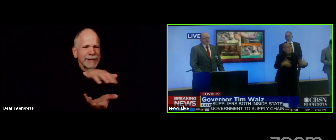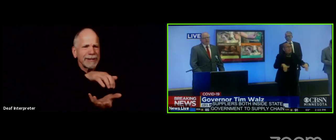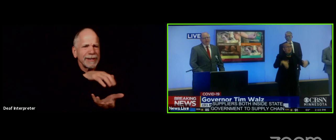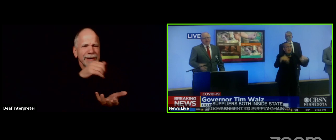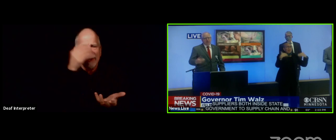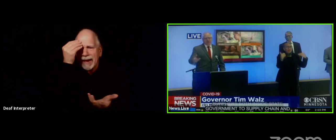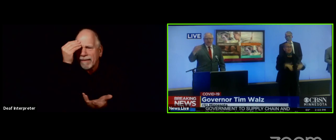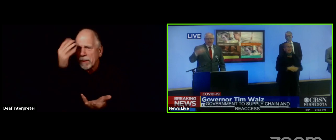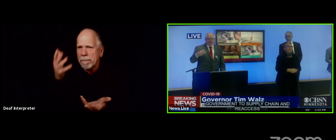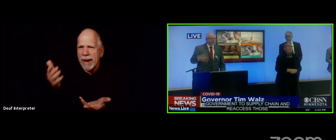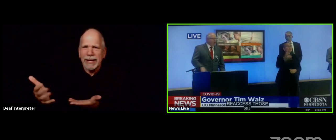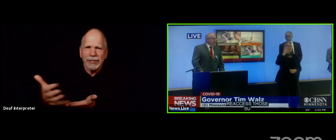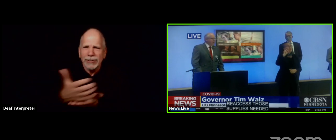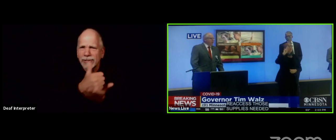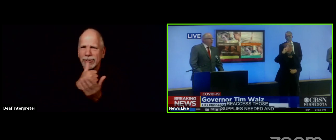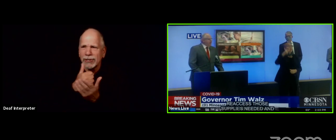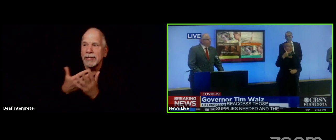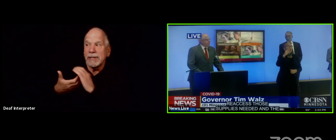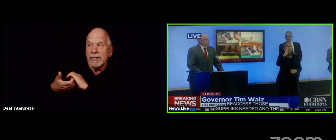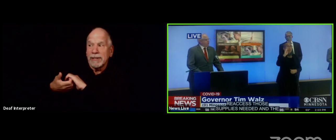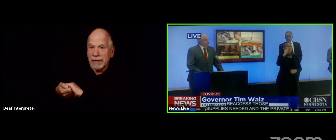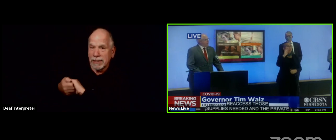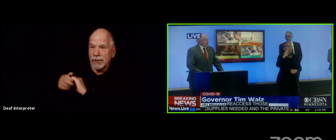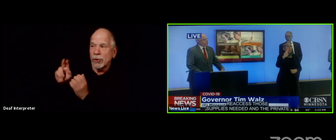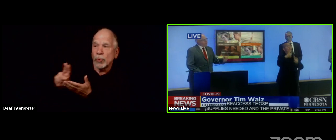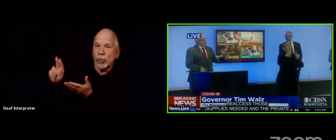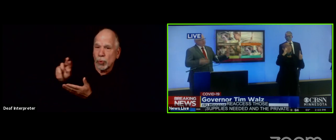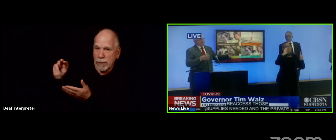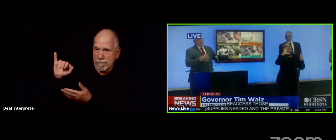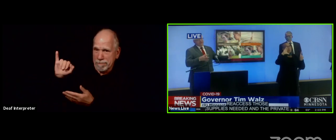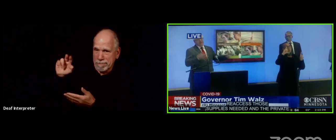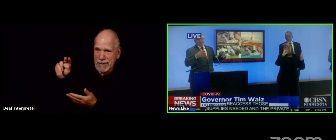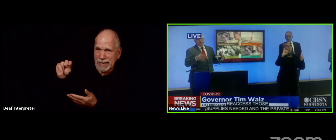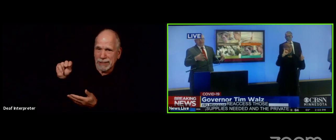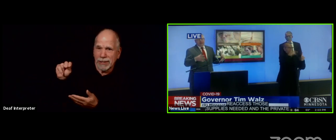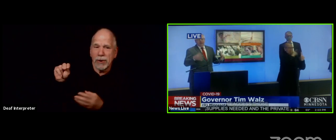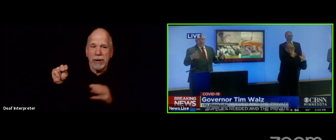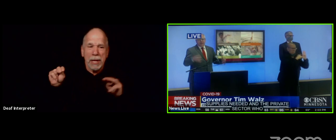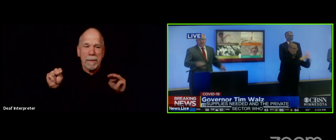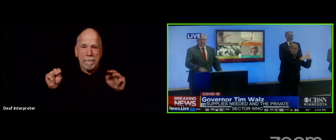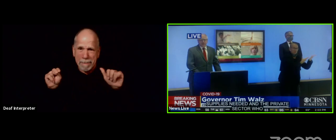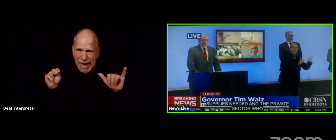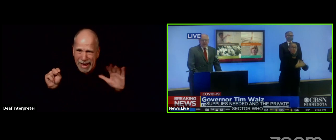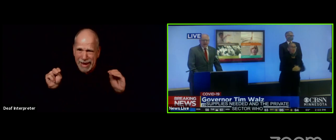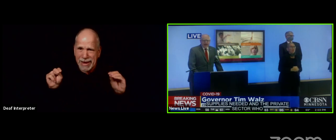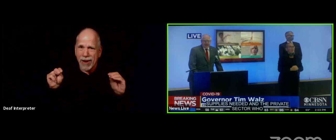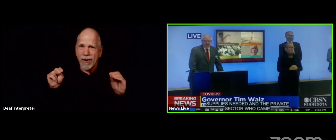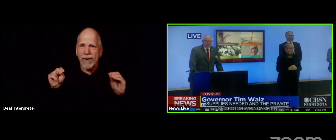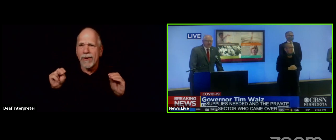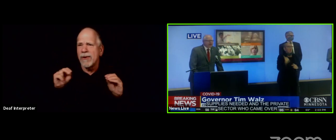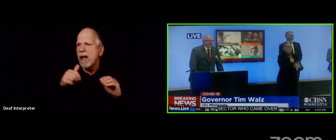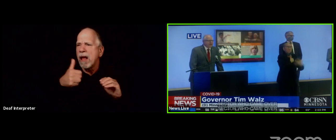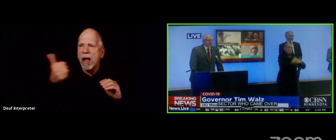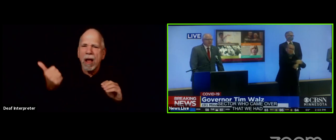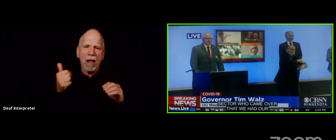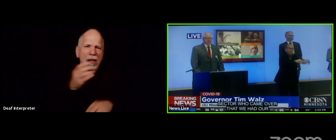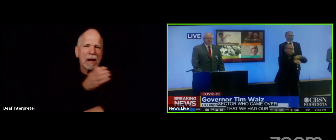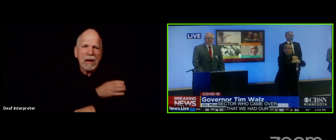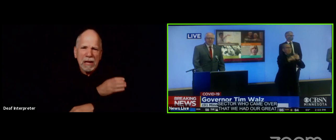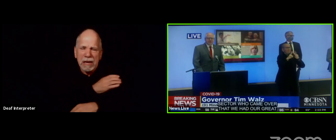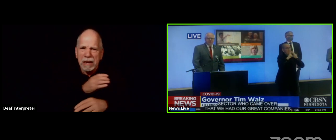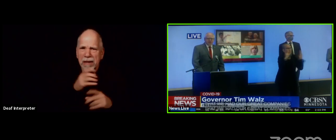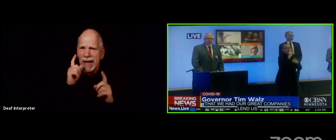and the Ecolabs folks lend us people, that we had some of our great companies lent us a team that put together to be able to do that. And what that has done is it